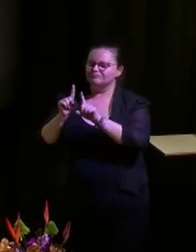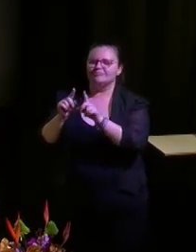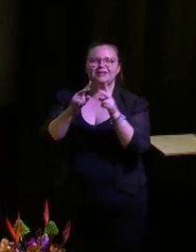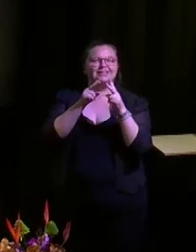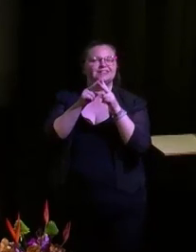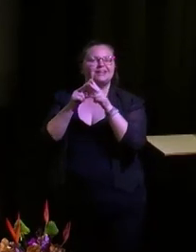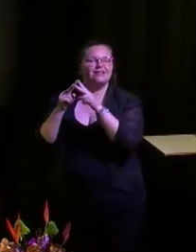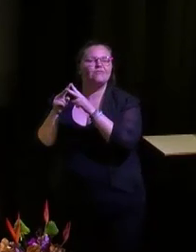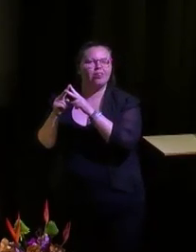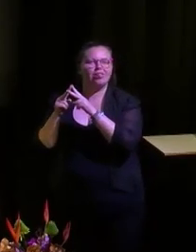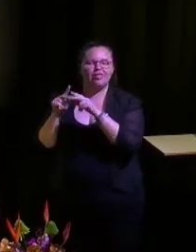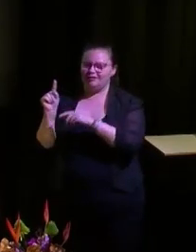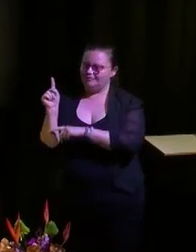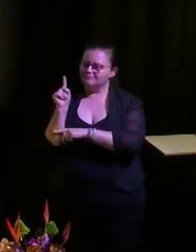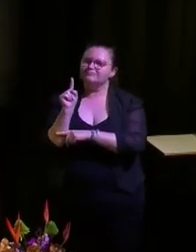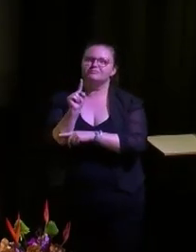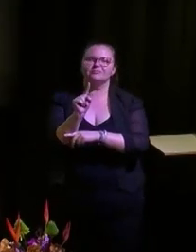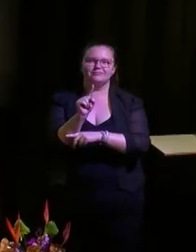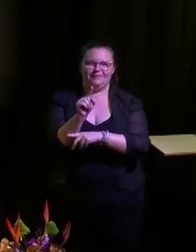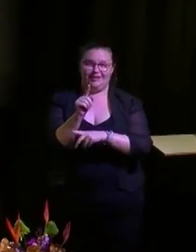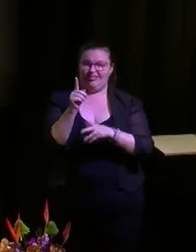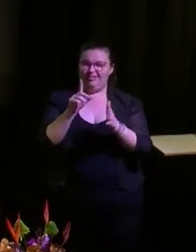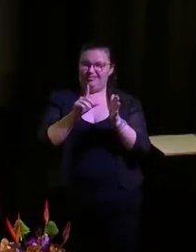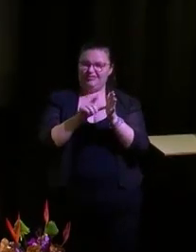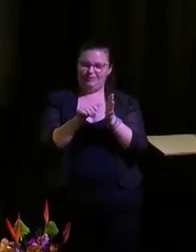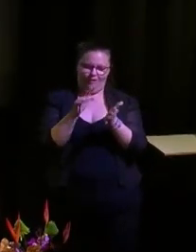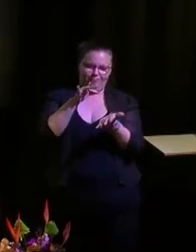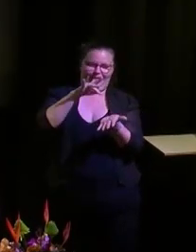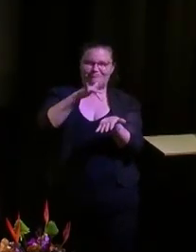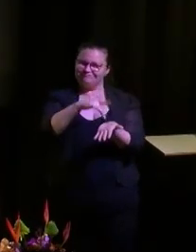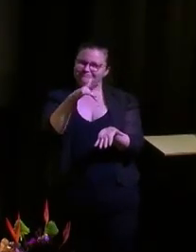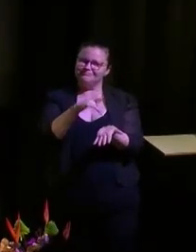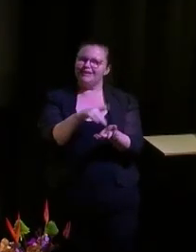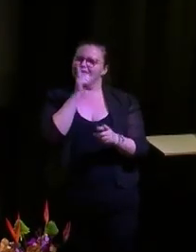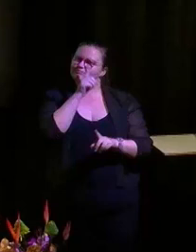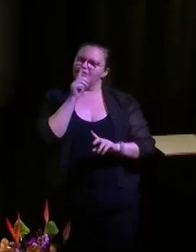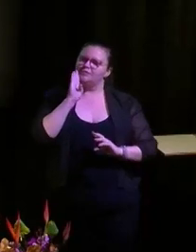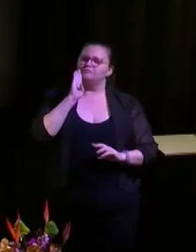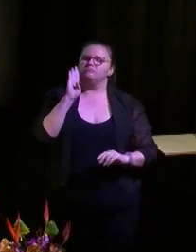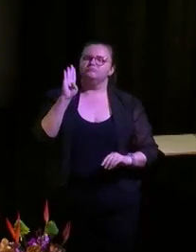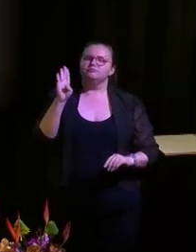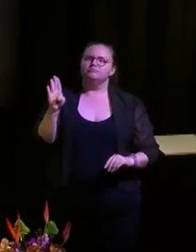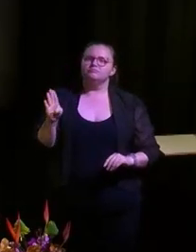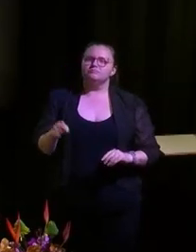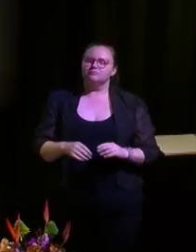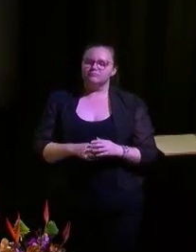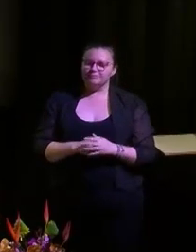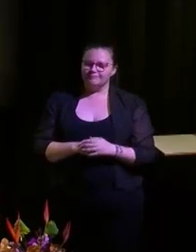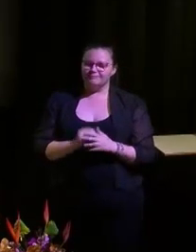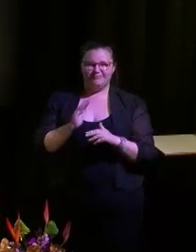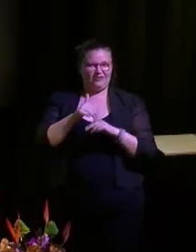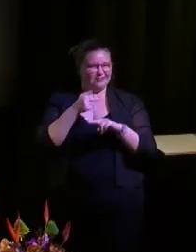to what was then the centre stage where then people spoke about, you know,